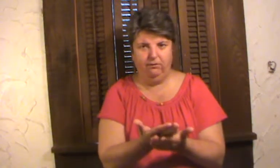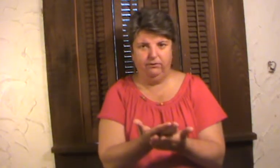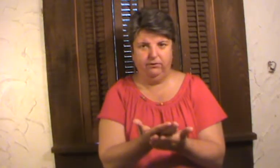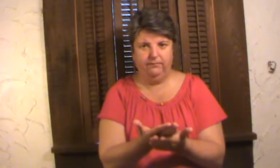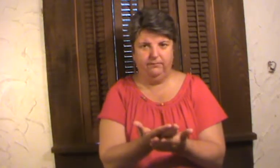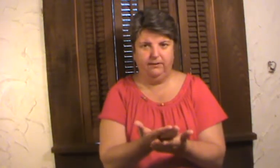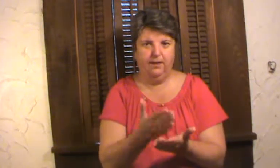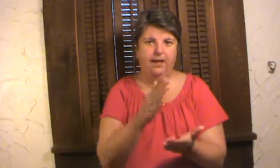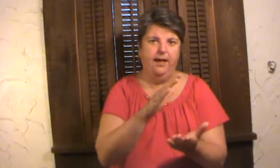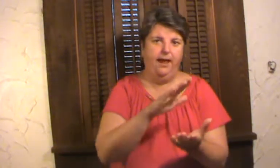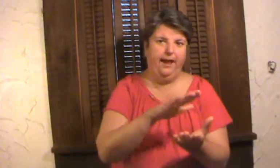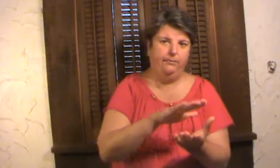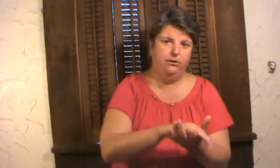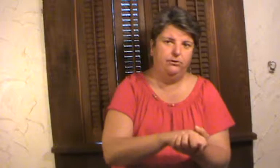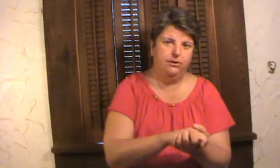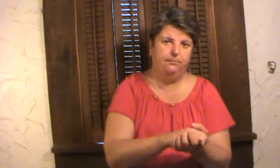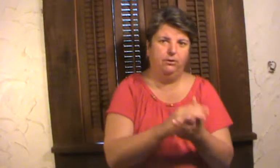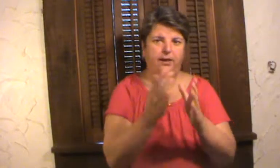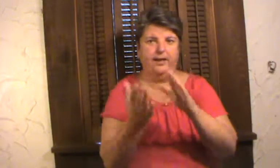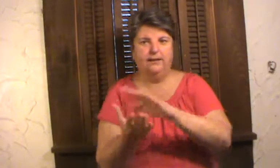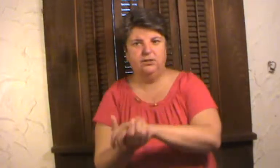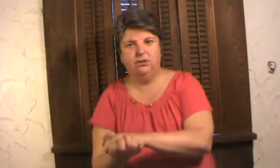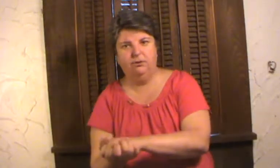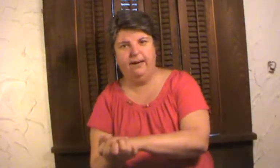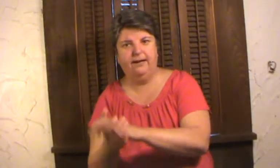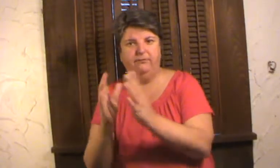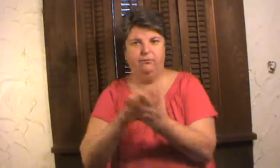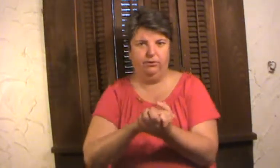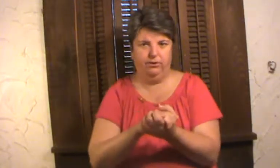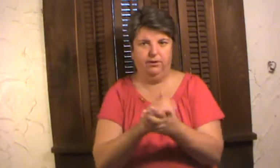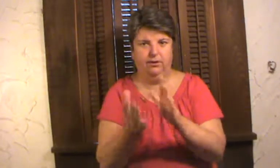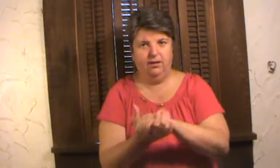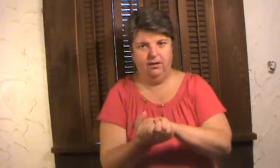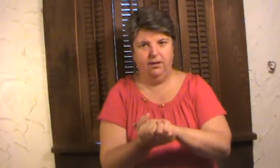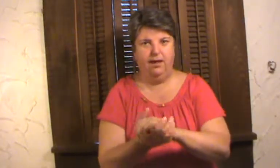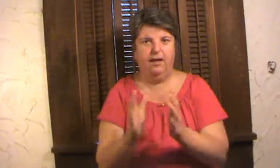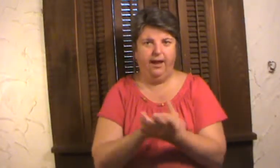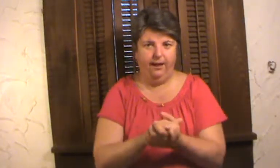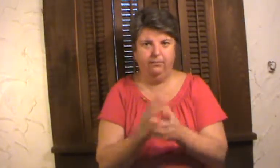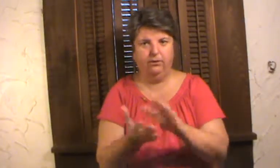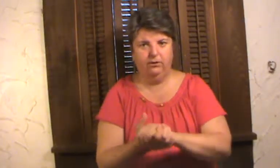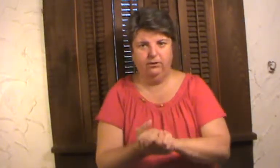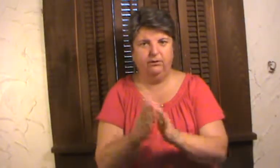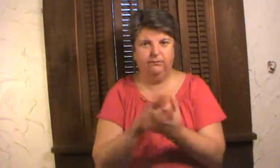over. Hamburger, you're using both hands to go back and forth. Hamburger,